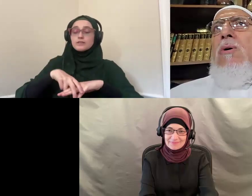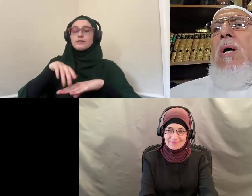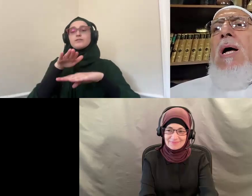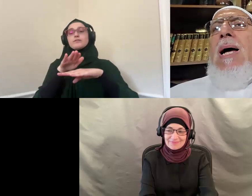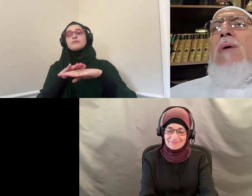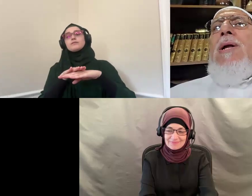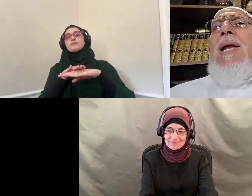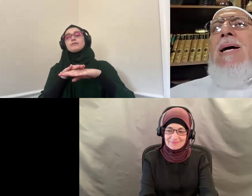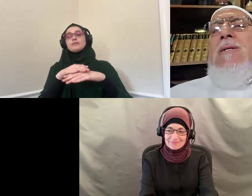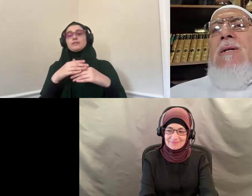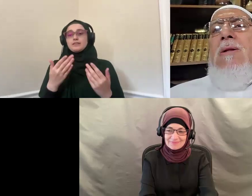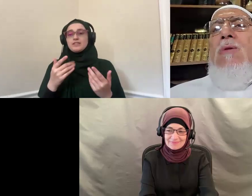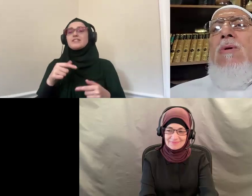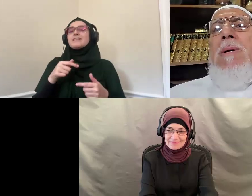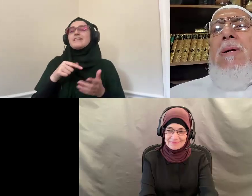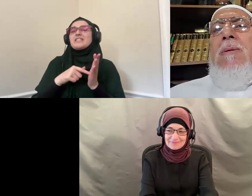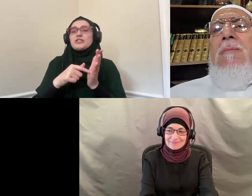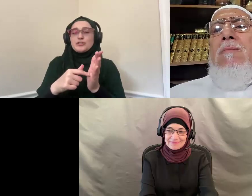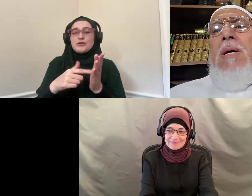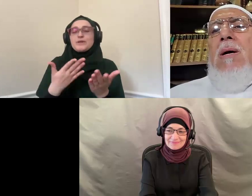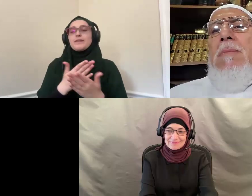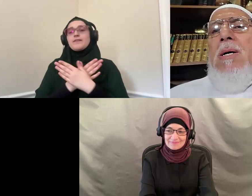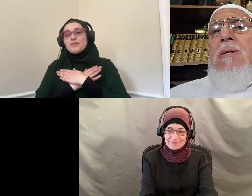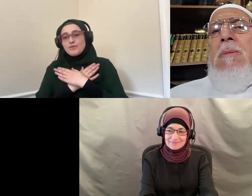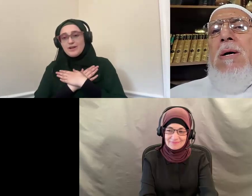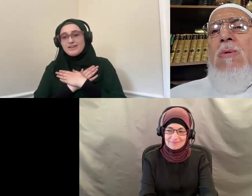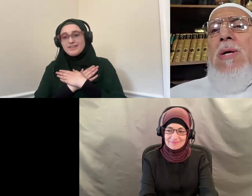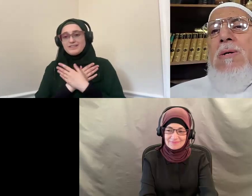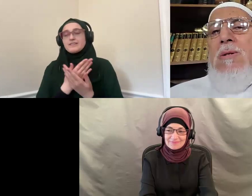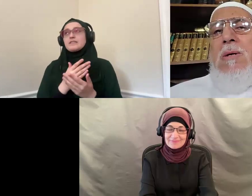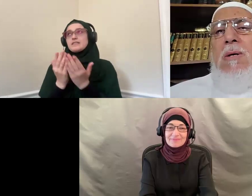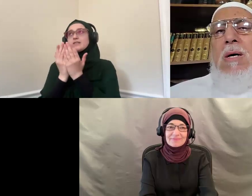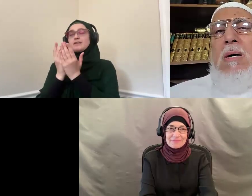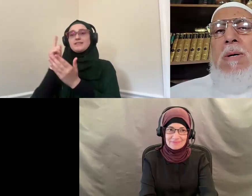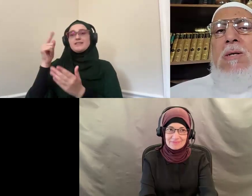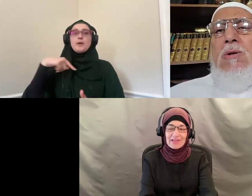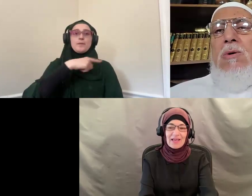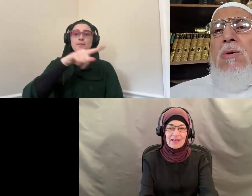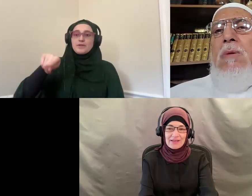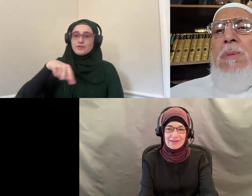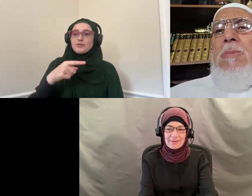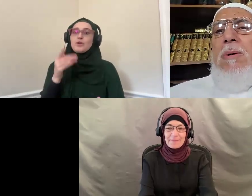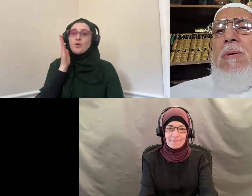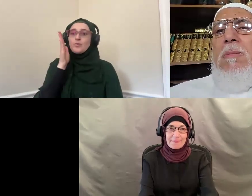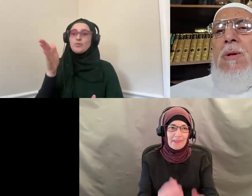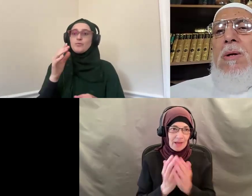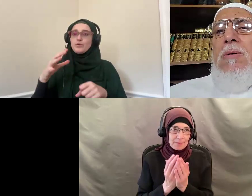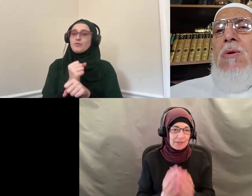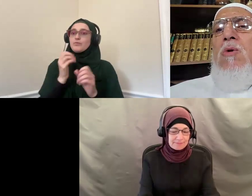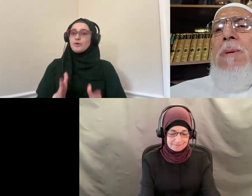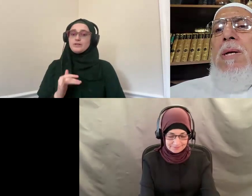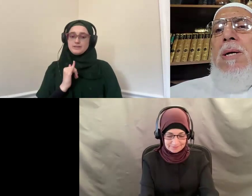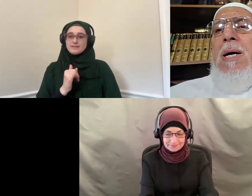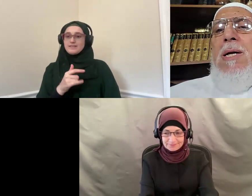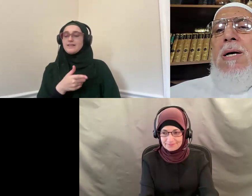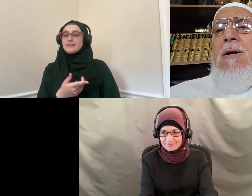to show how relaxed they will be. May Allah make us among the winners, amongst all people. So